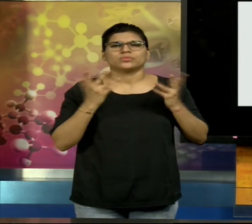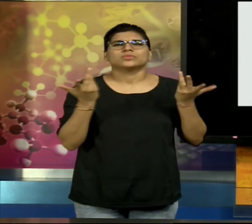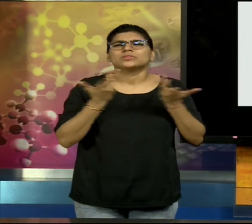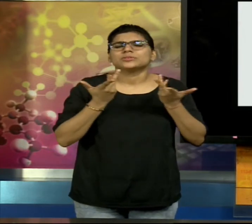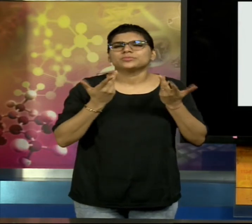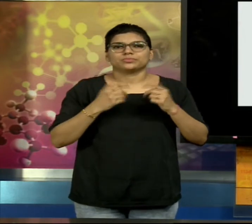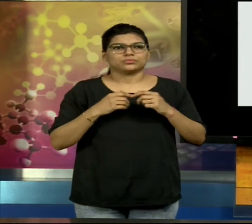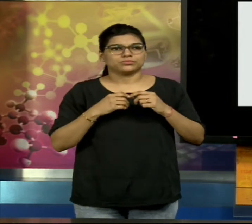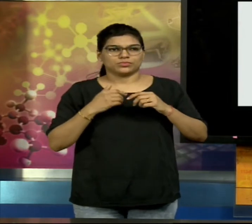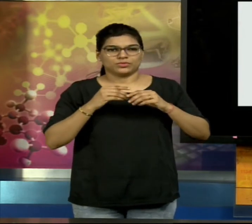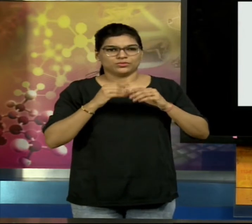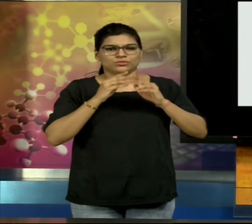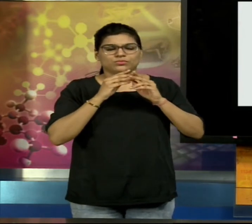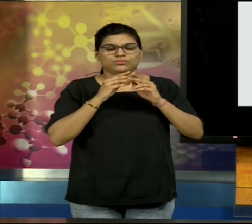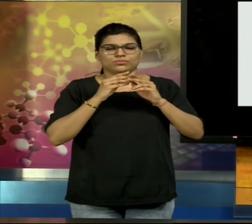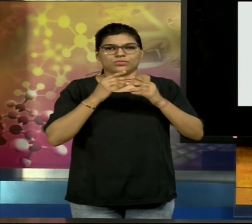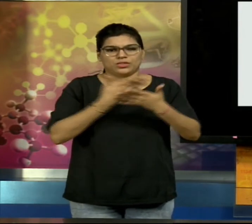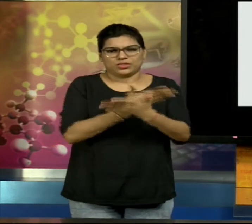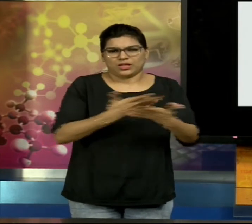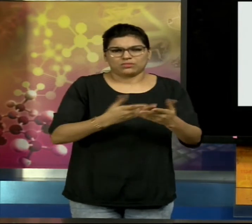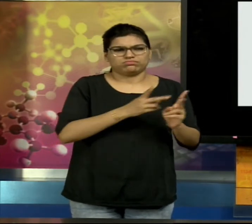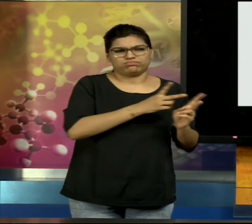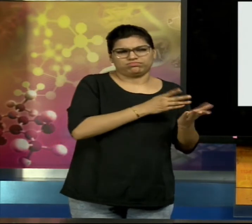Single line store.